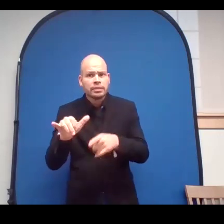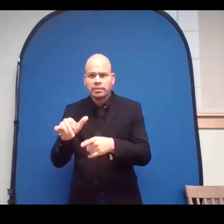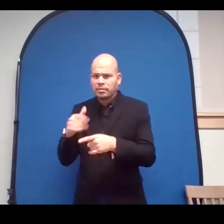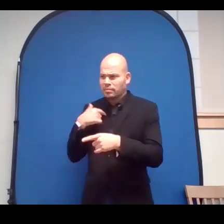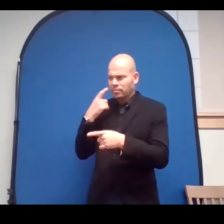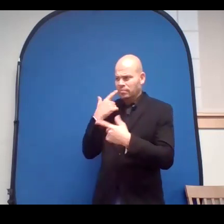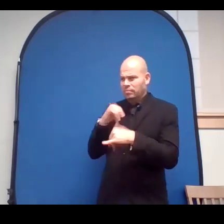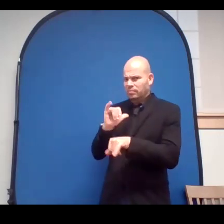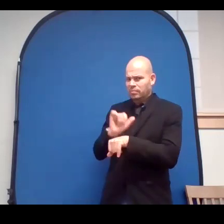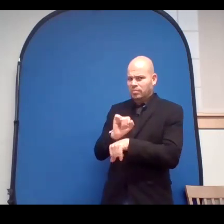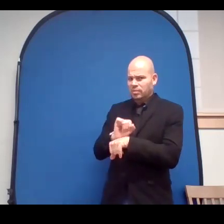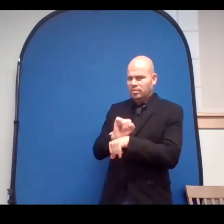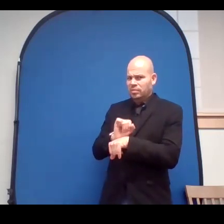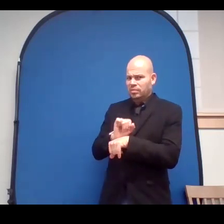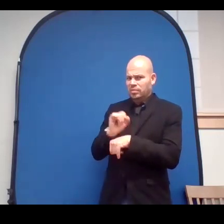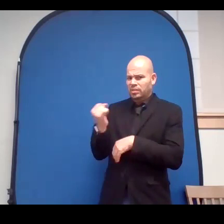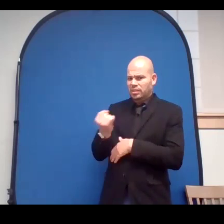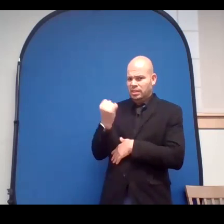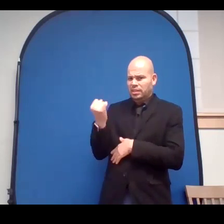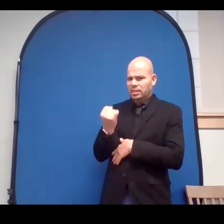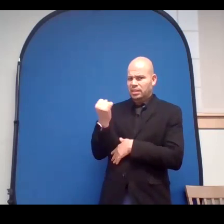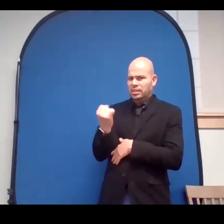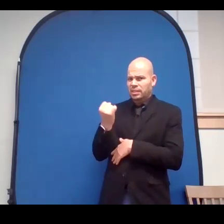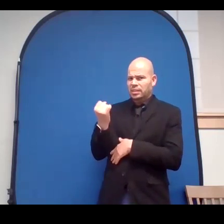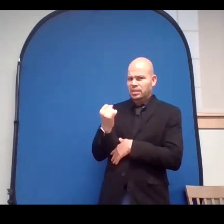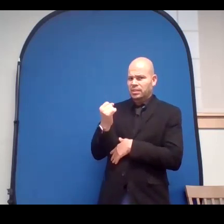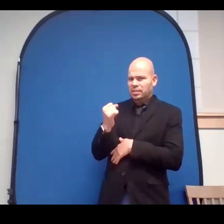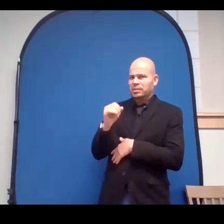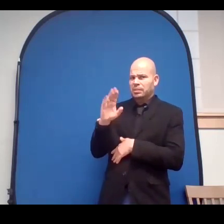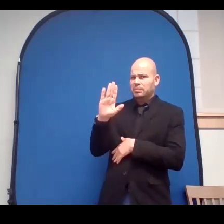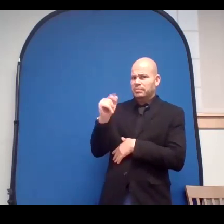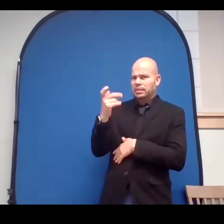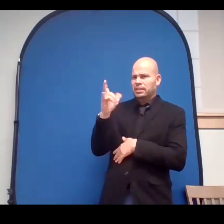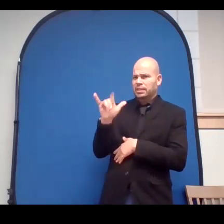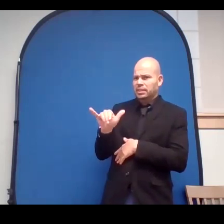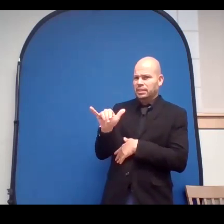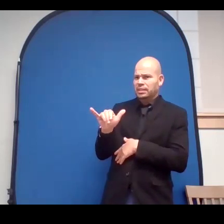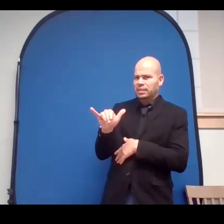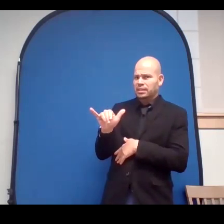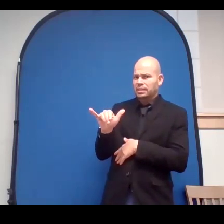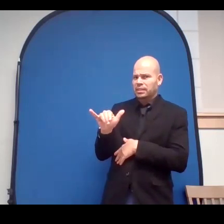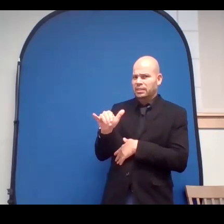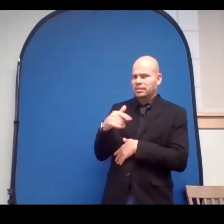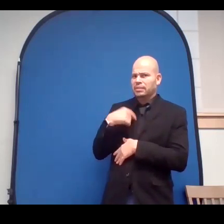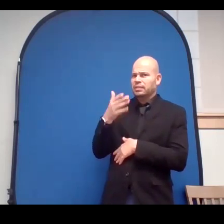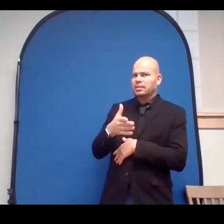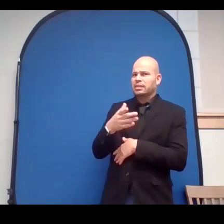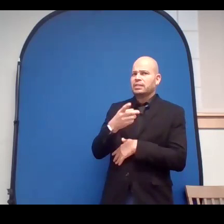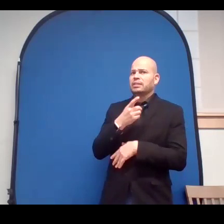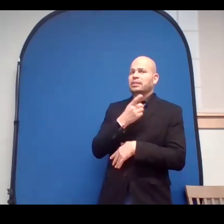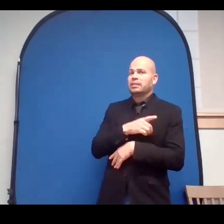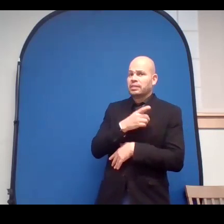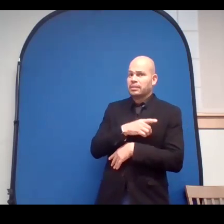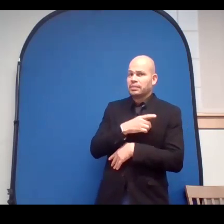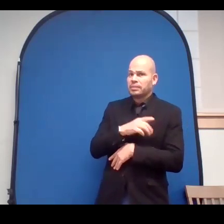That was on a Saturday, so Deputy Bagley was not there. He was off on that day. I'm sorry, not Deputy, Detective Bagley.